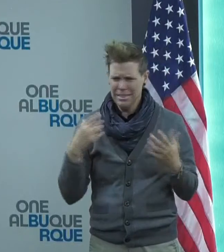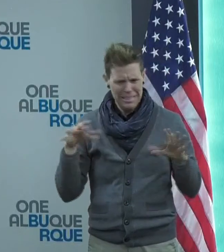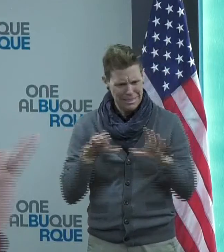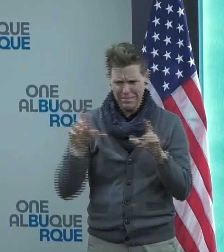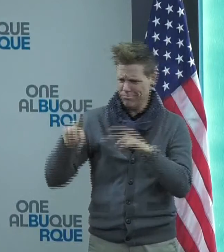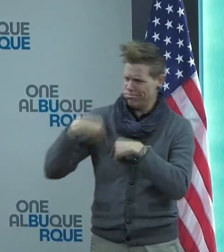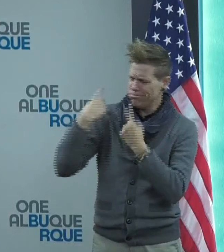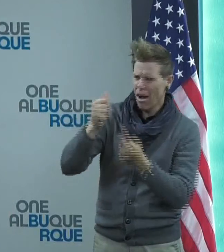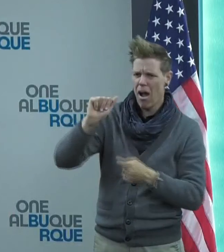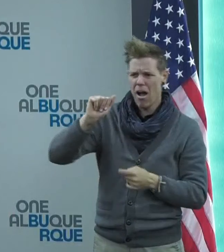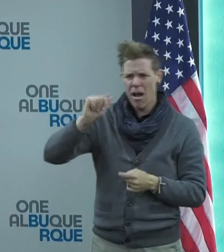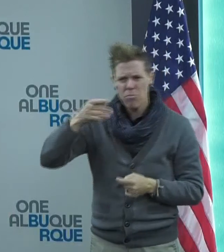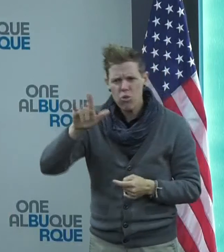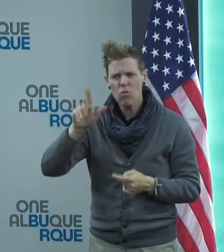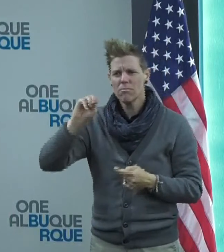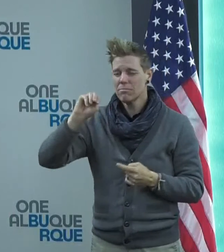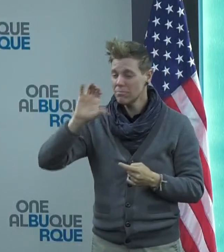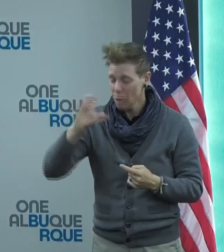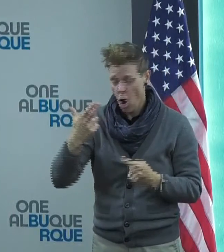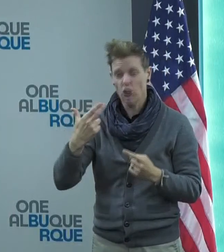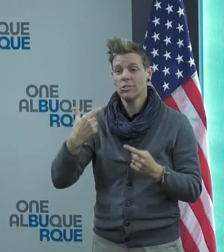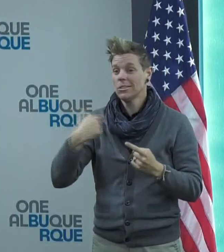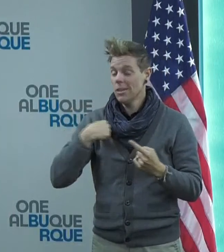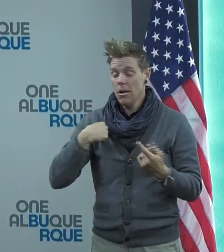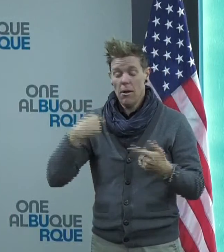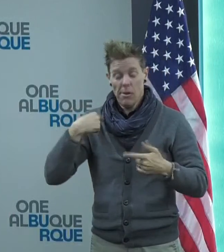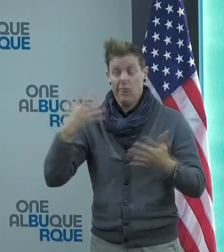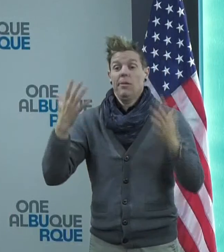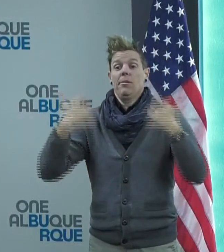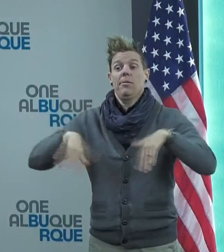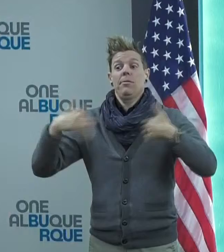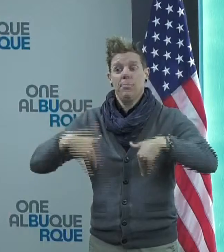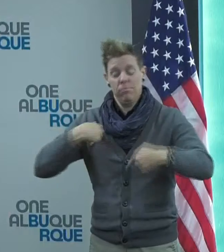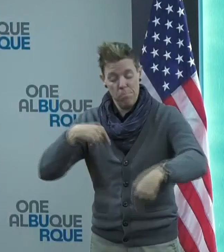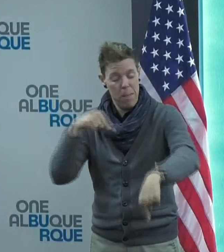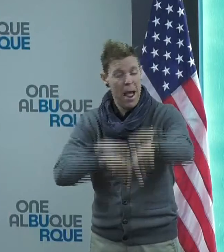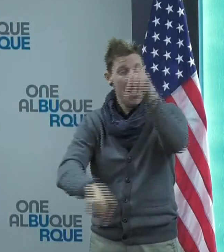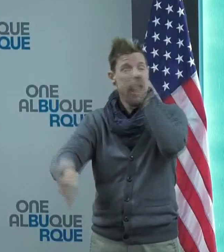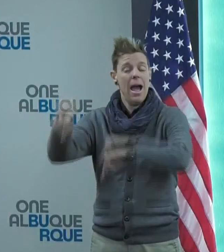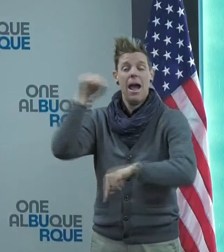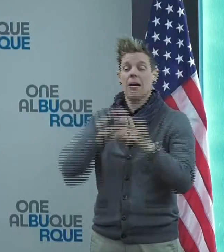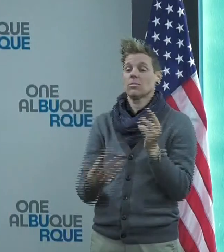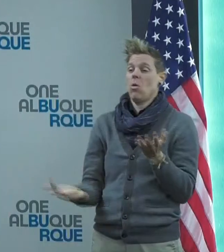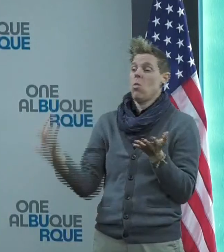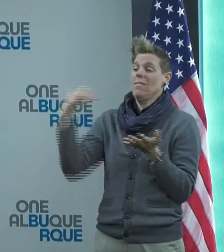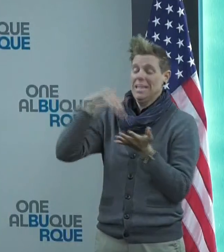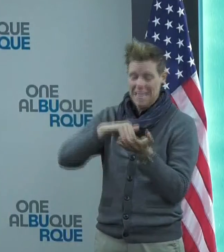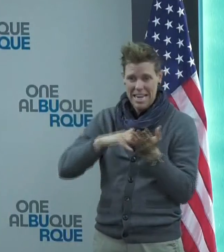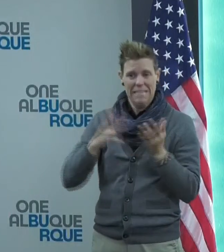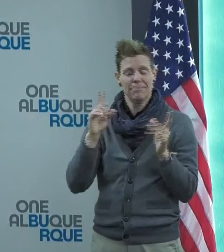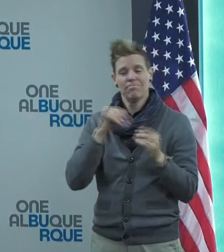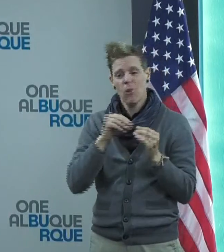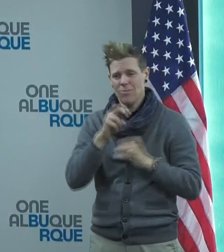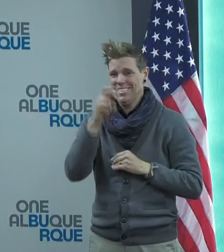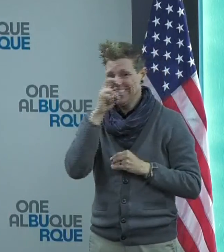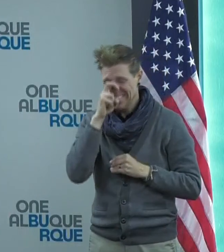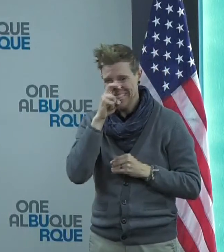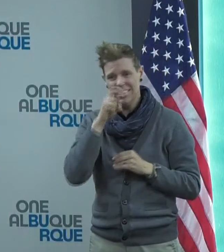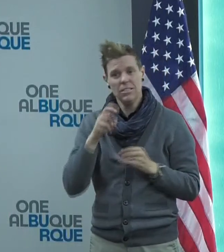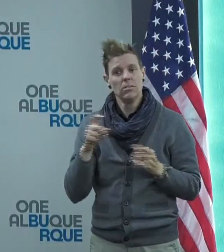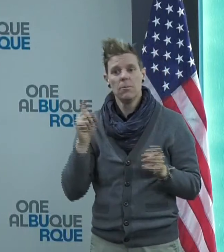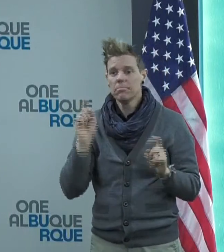doing now. So again, this is nothing new. This is about doing what we really should have been doing all along, but now we're recommitting